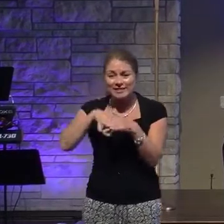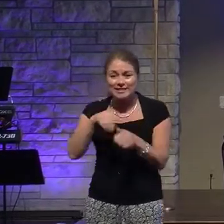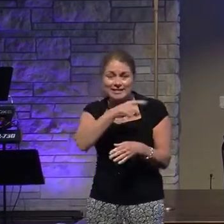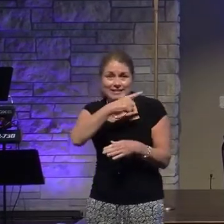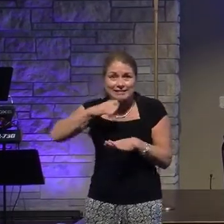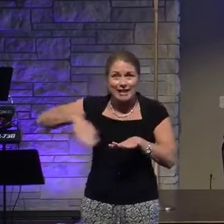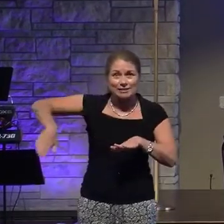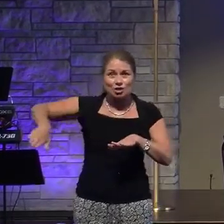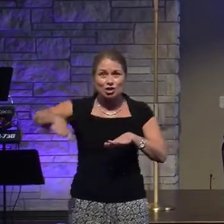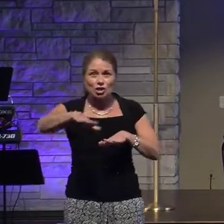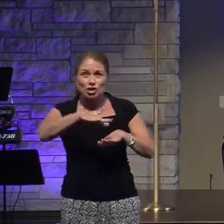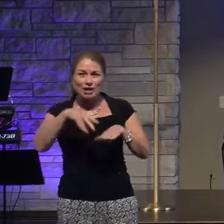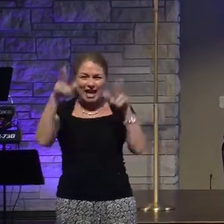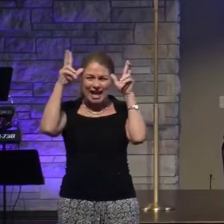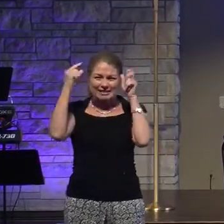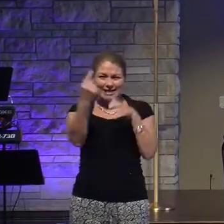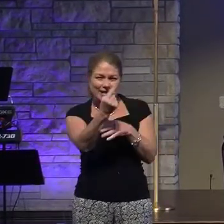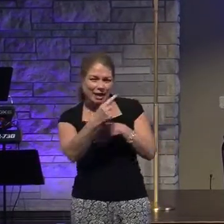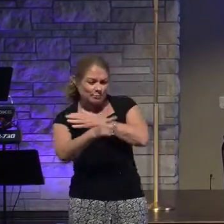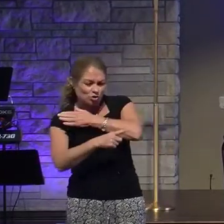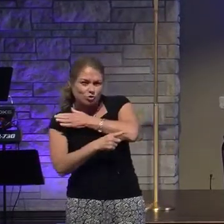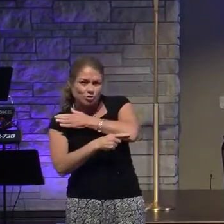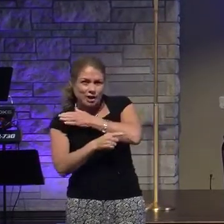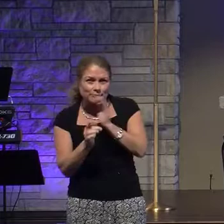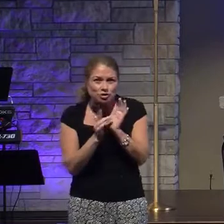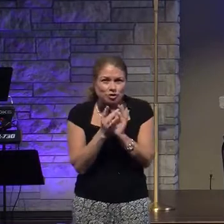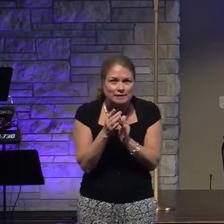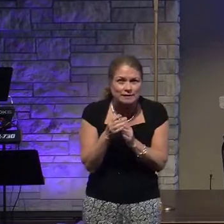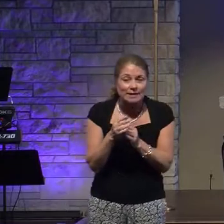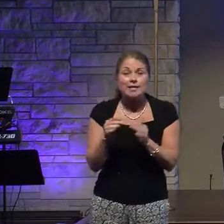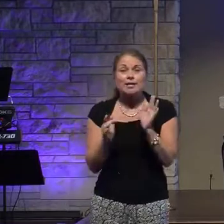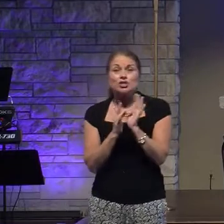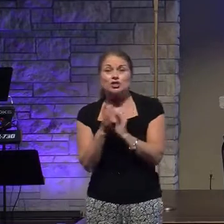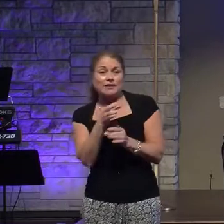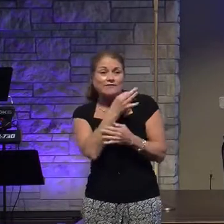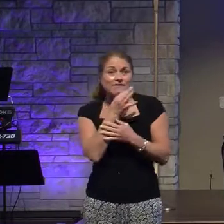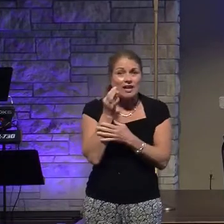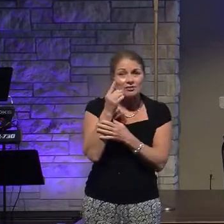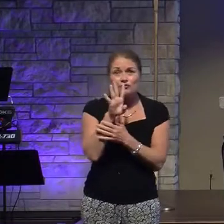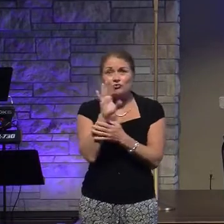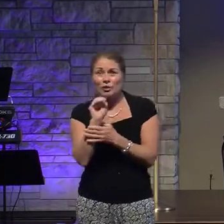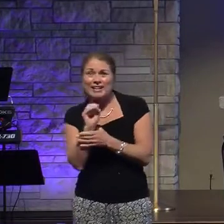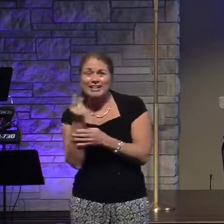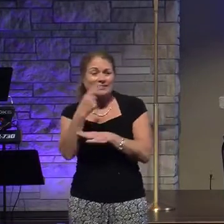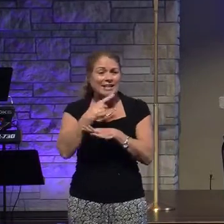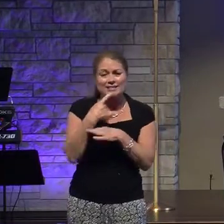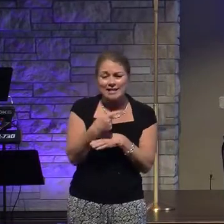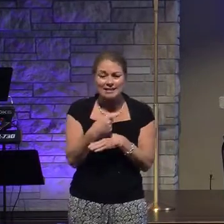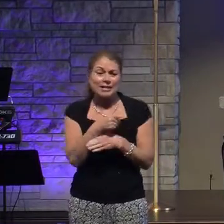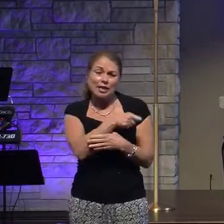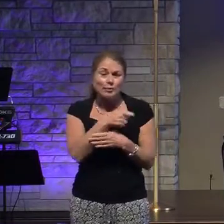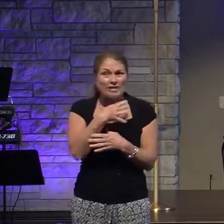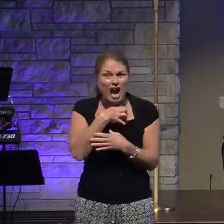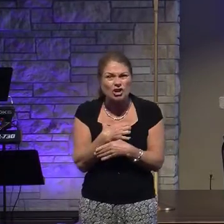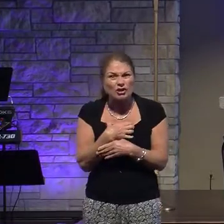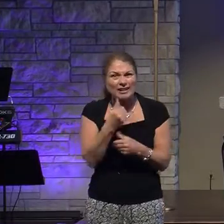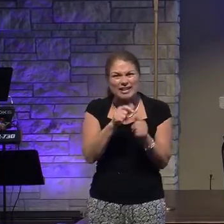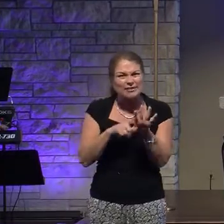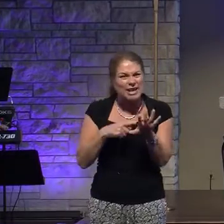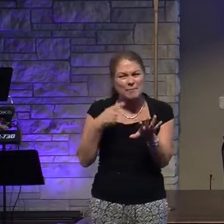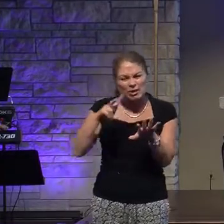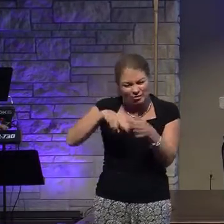desert and Satan comes to tempt him. He's fasted for 40 days and it said he was hungry. And every time I read that, I think, well,